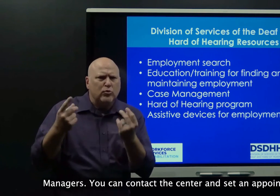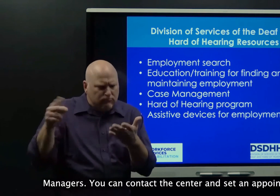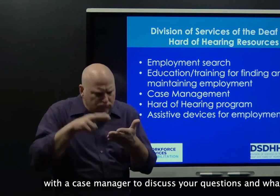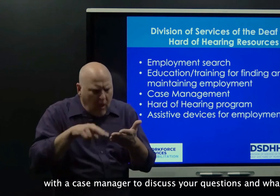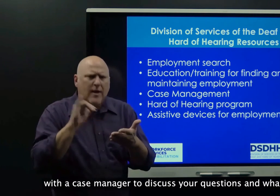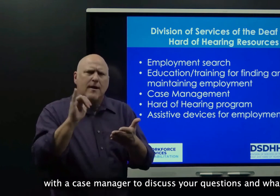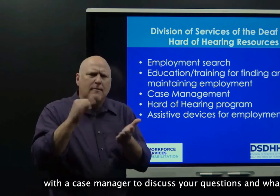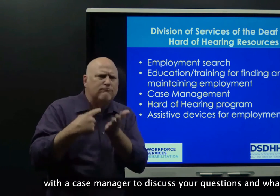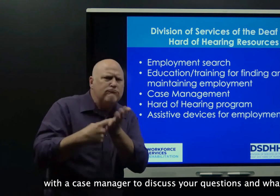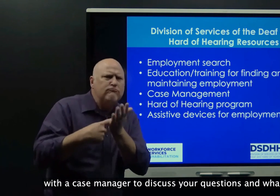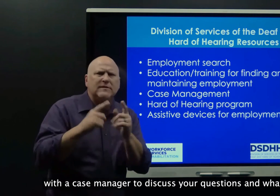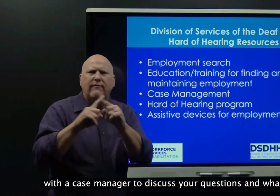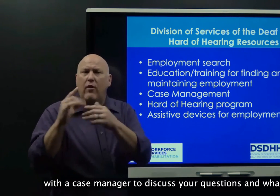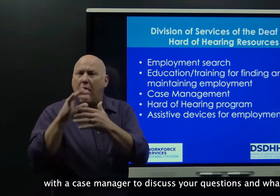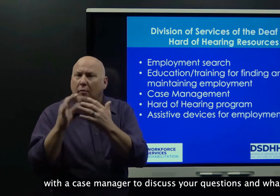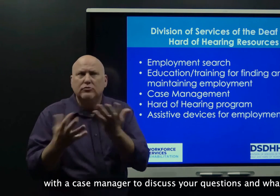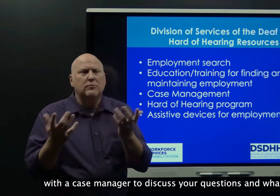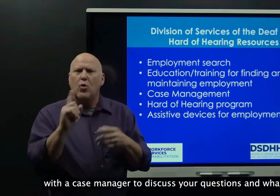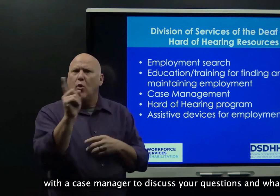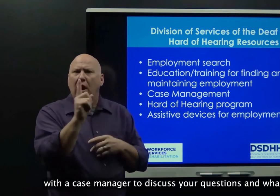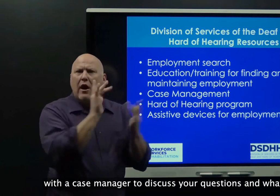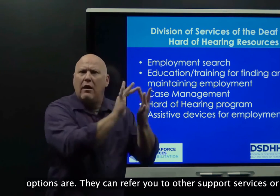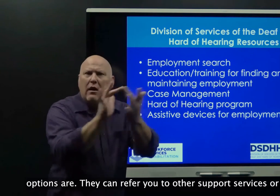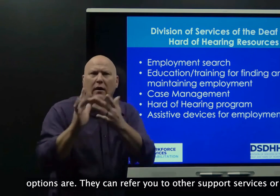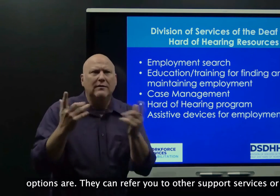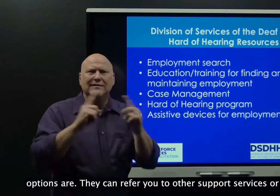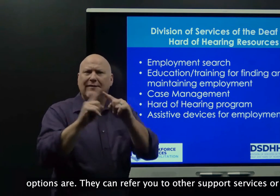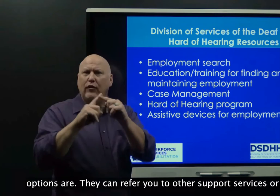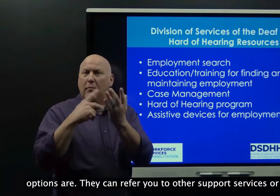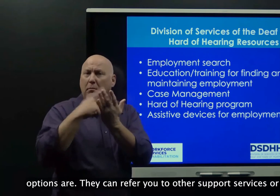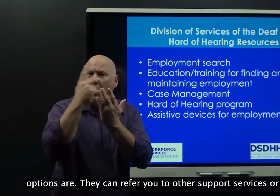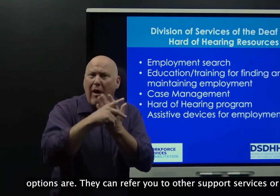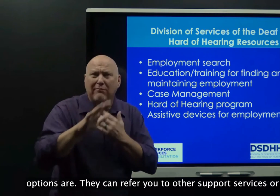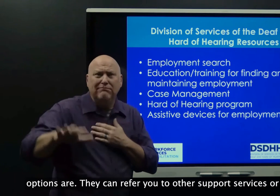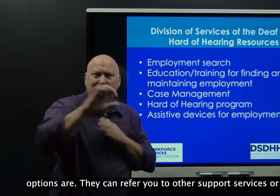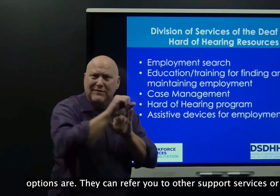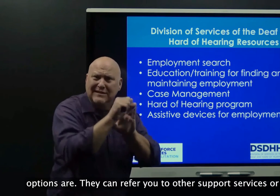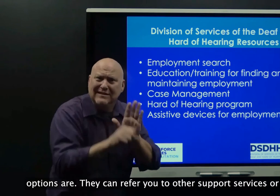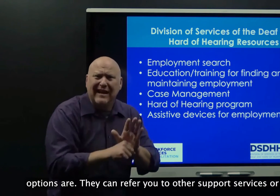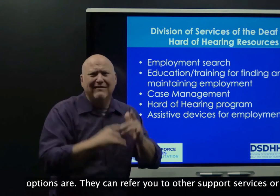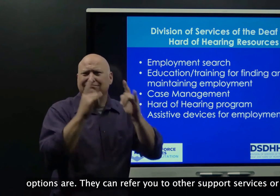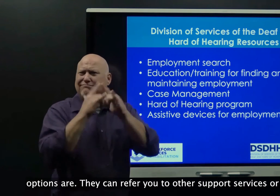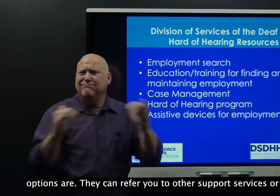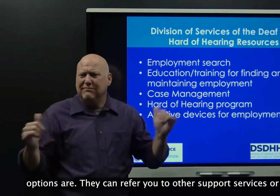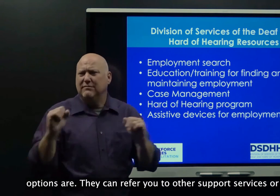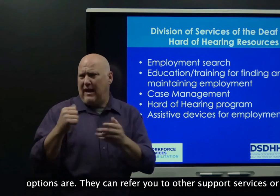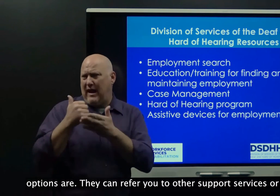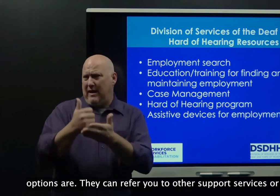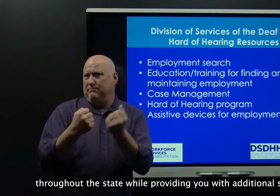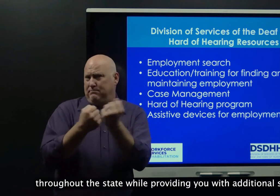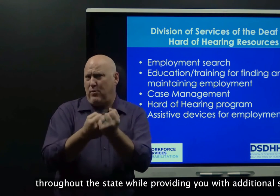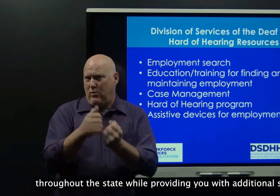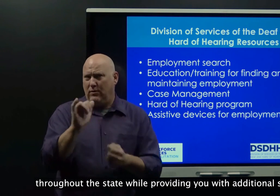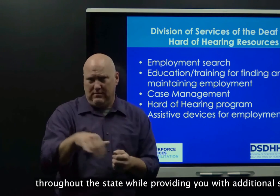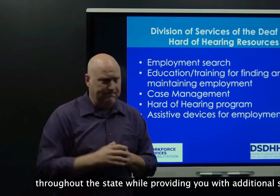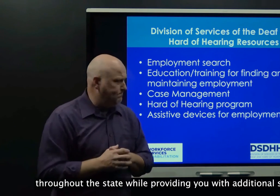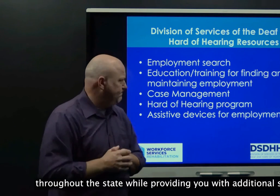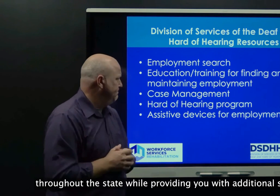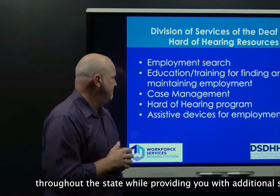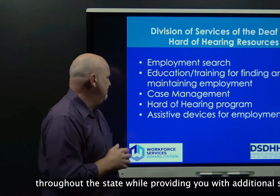with a case manager to discuss your questions and what your options are. They can refer you to other support services or programs throughout the state while providing you with